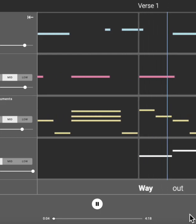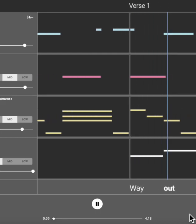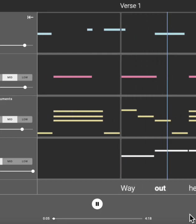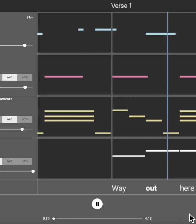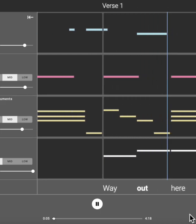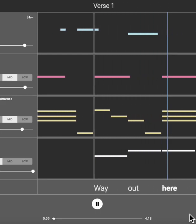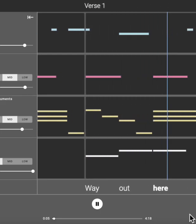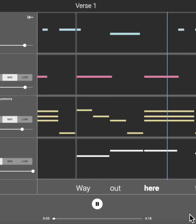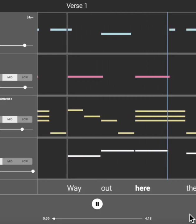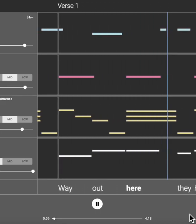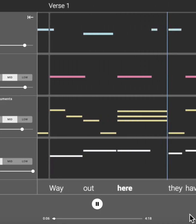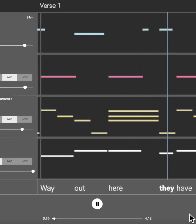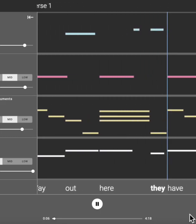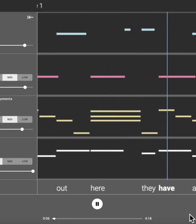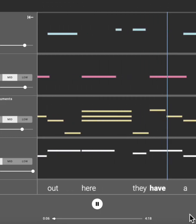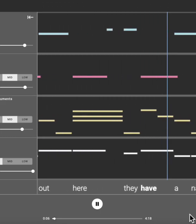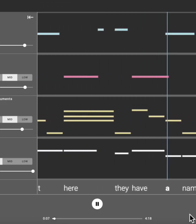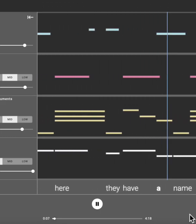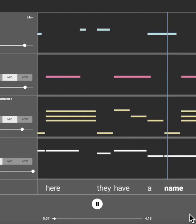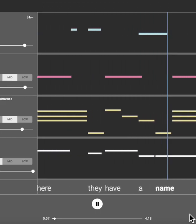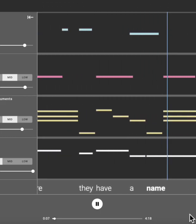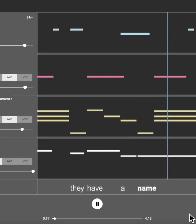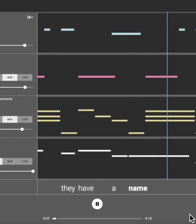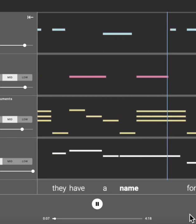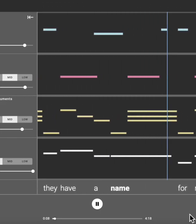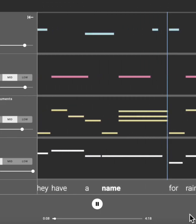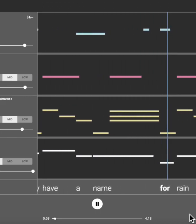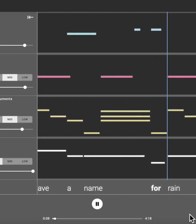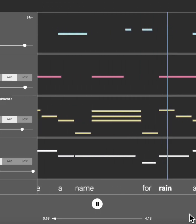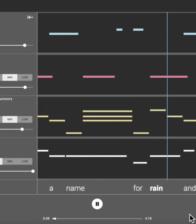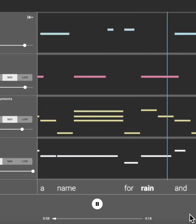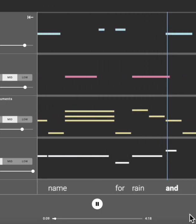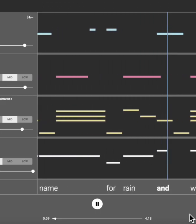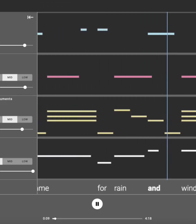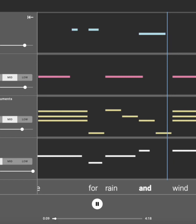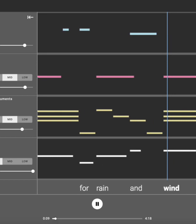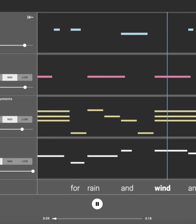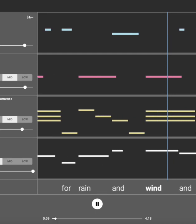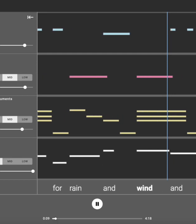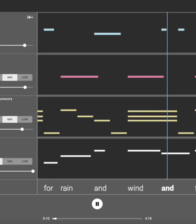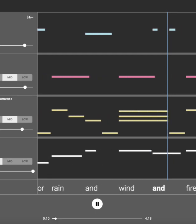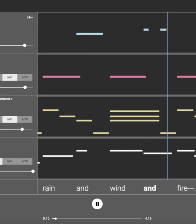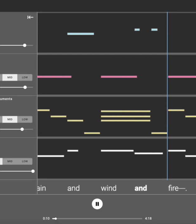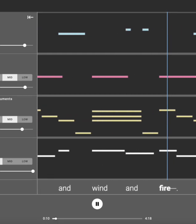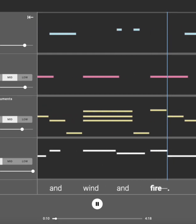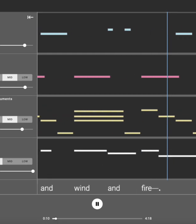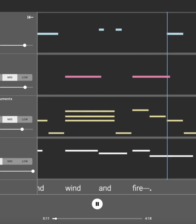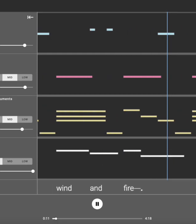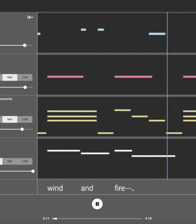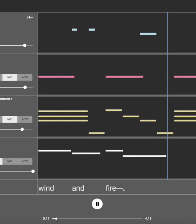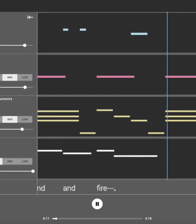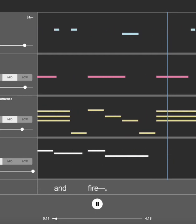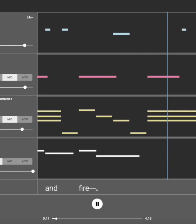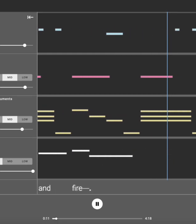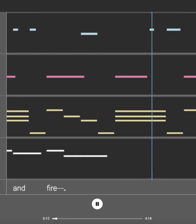Way out here they have a name for rain and wind and fire.